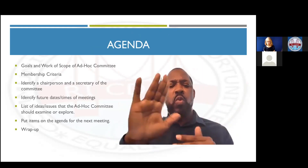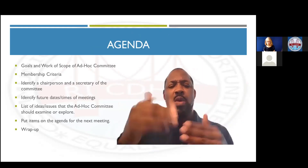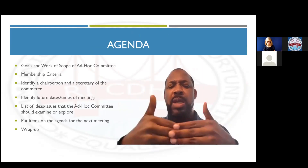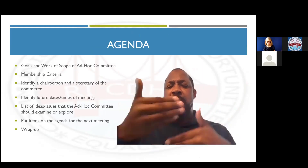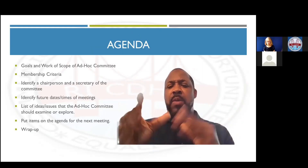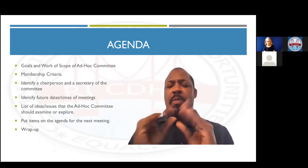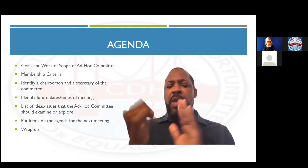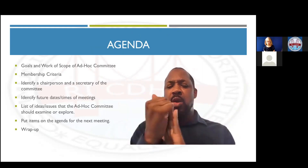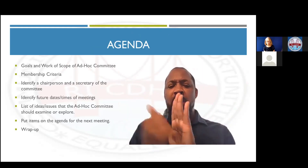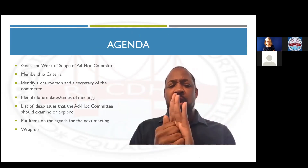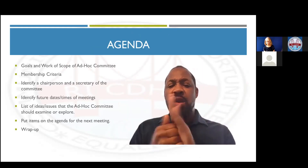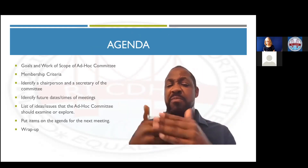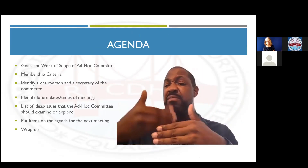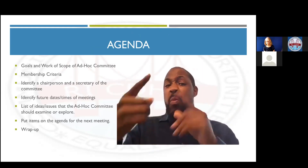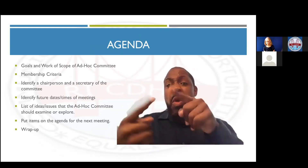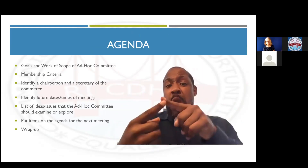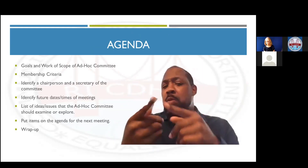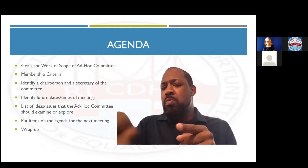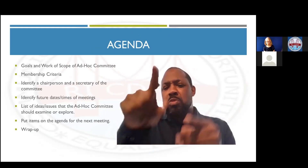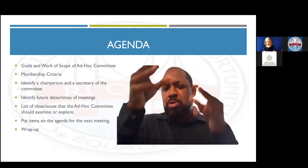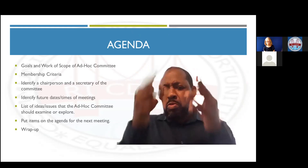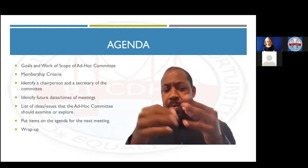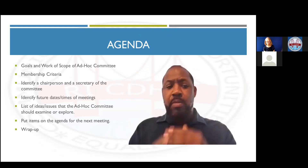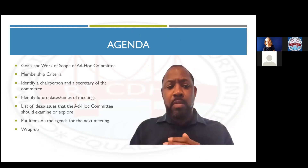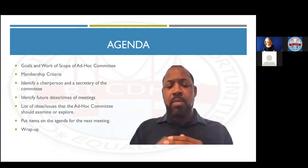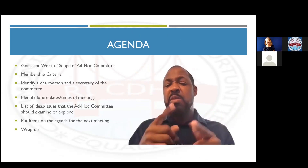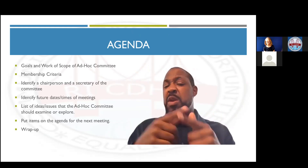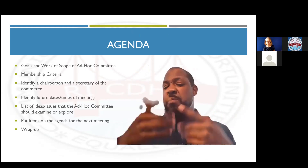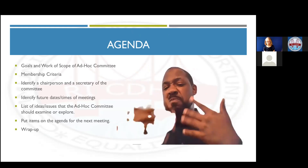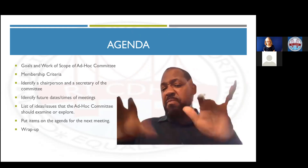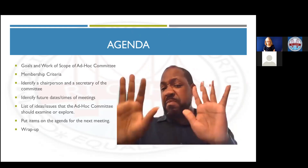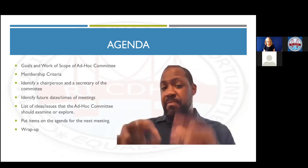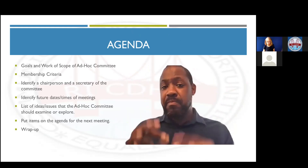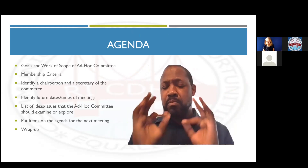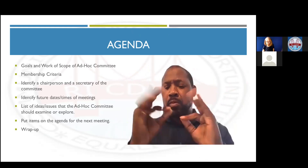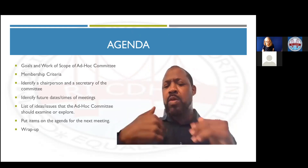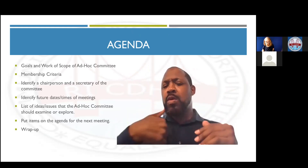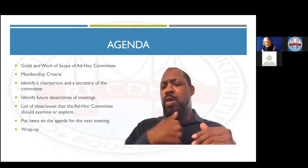And then we'll talk about our agenda for the next meeting. And that'll be up to you completely.